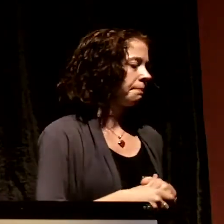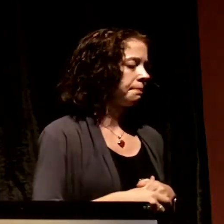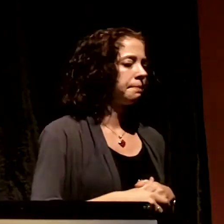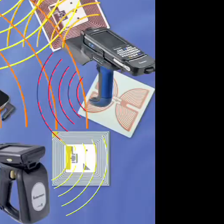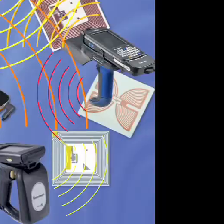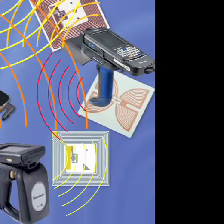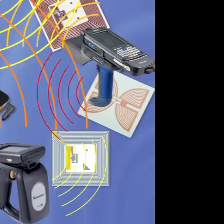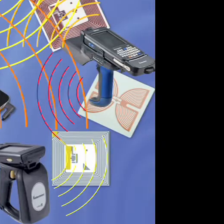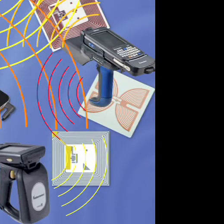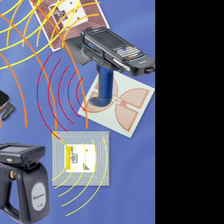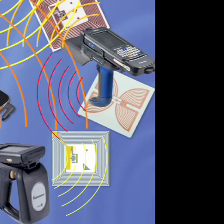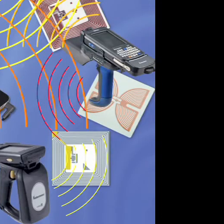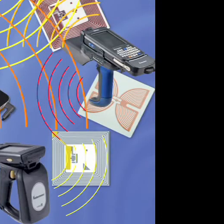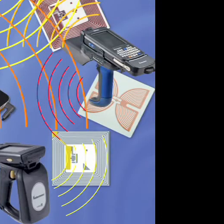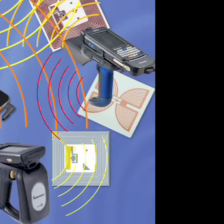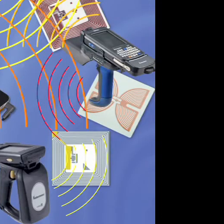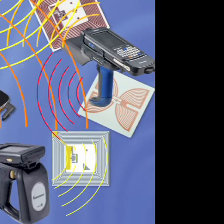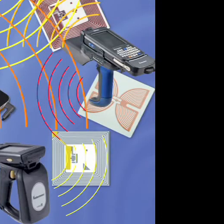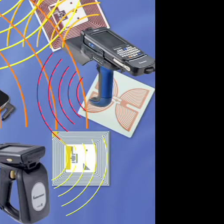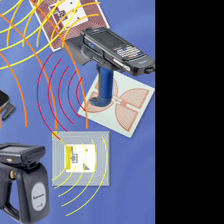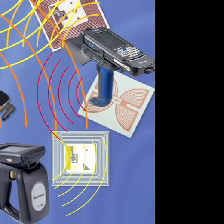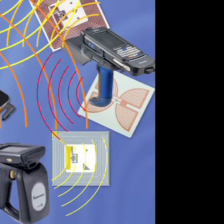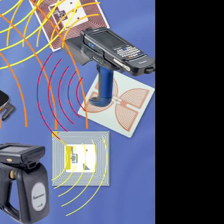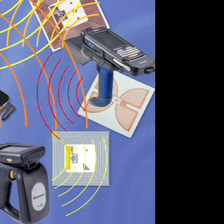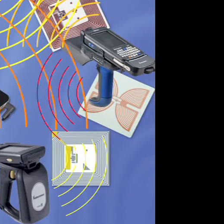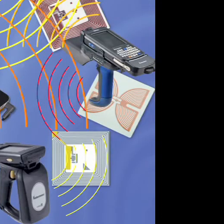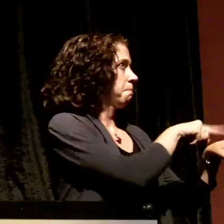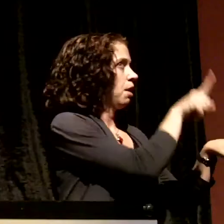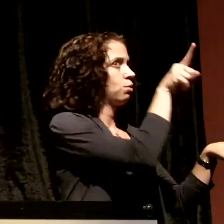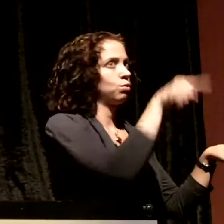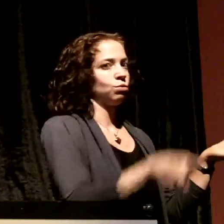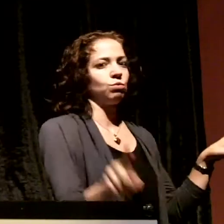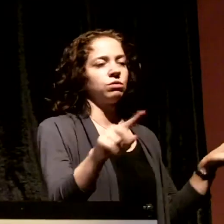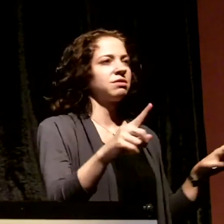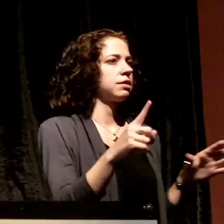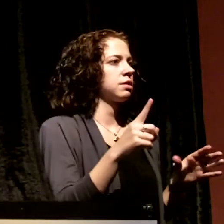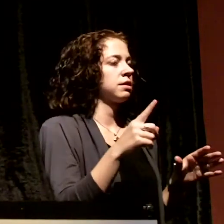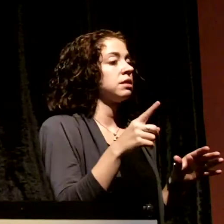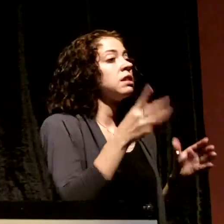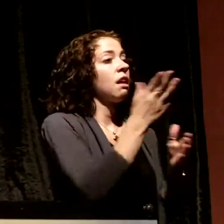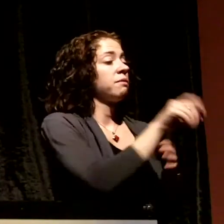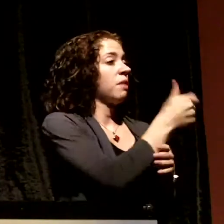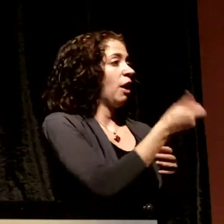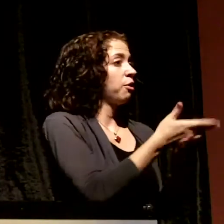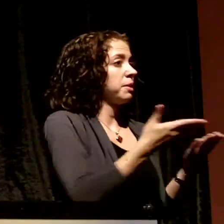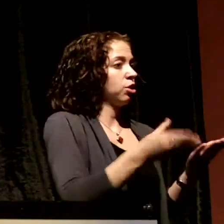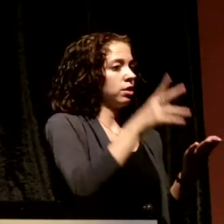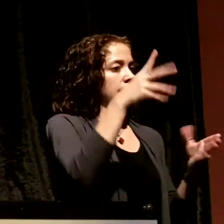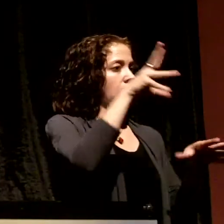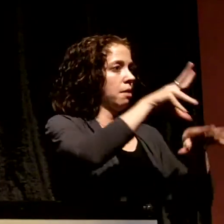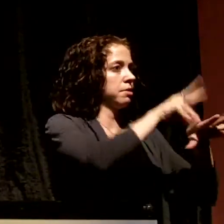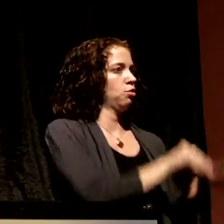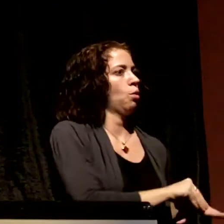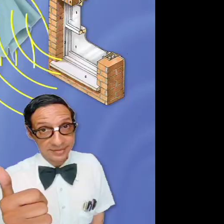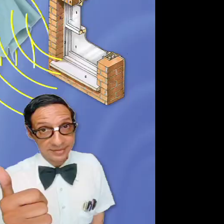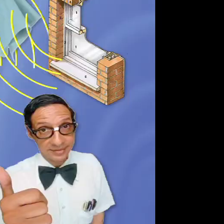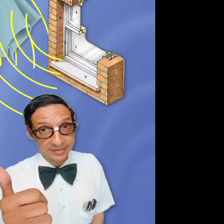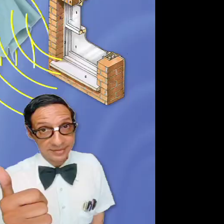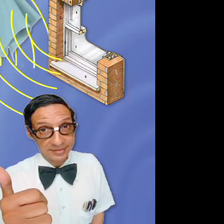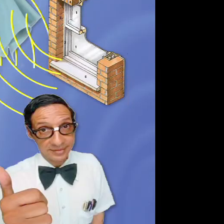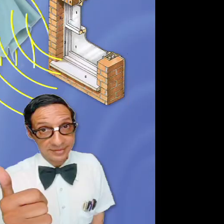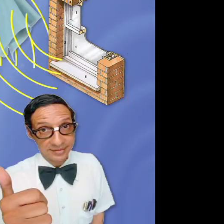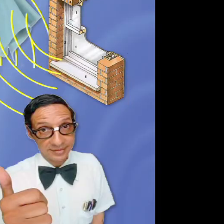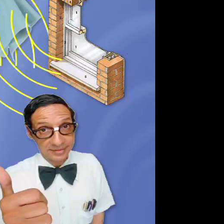And these are radio waves. Radio waves bounce off some fabrics, they get absorbed by other materials, and they just